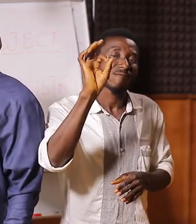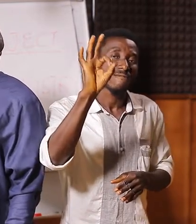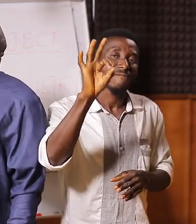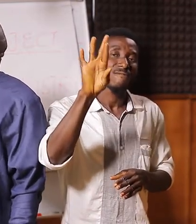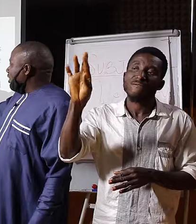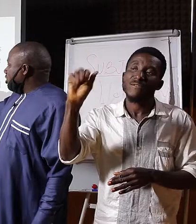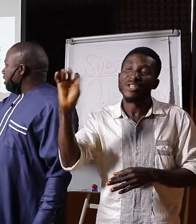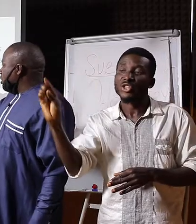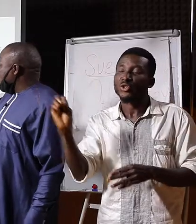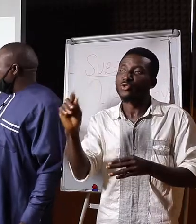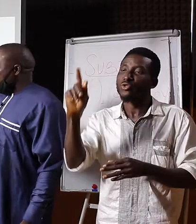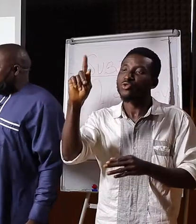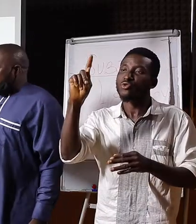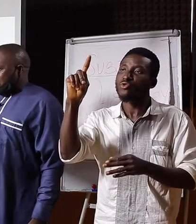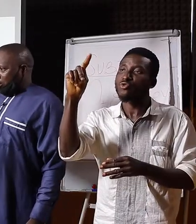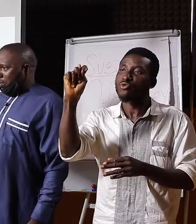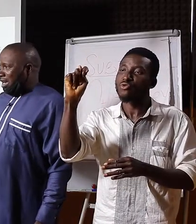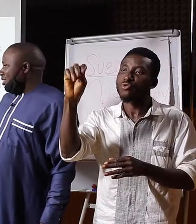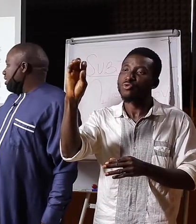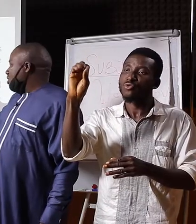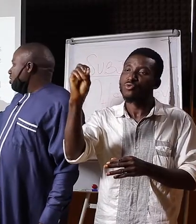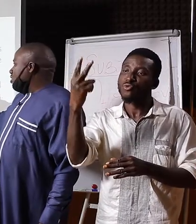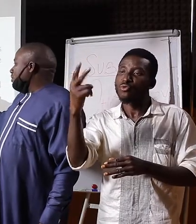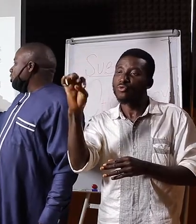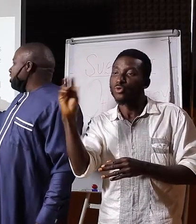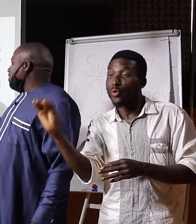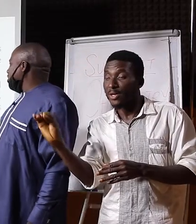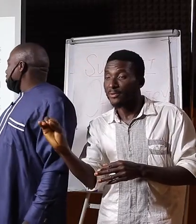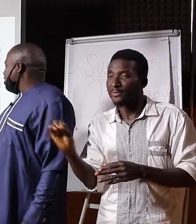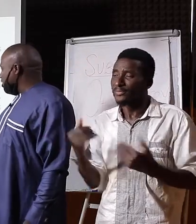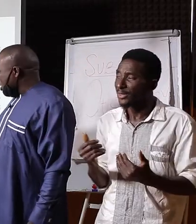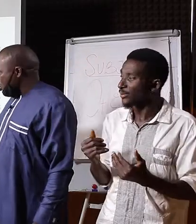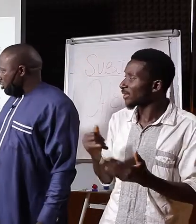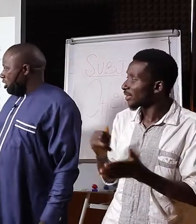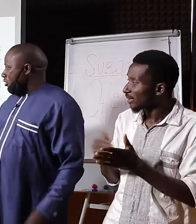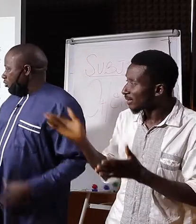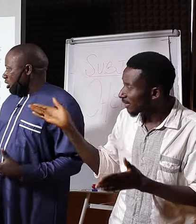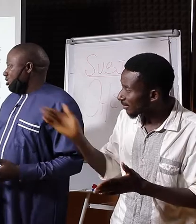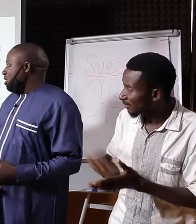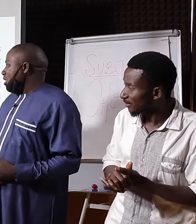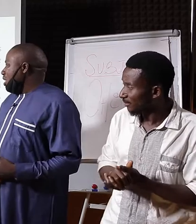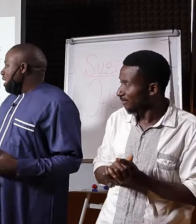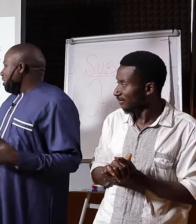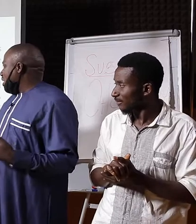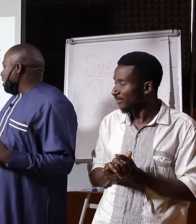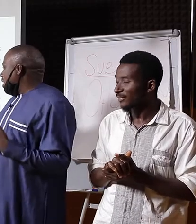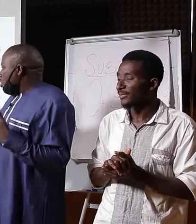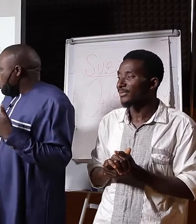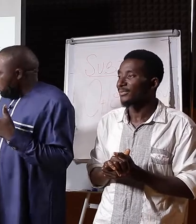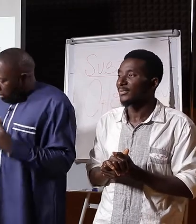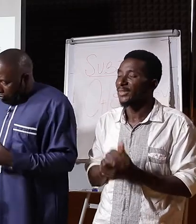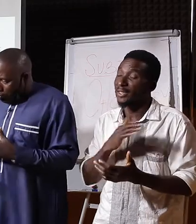will discover that the fractionator is a source of heat is supplied of about 600 degrees Celsius in a furnace, and